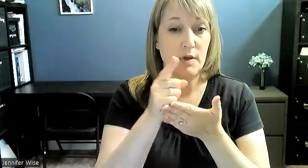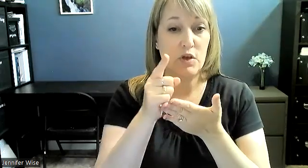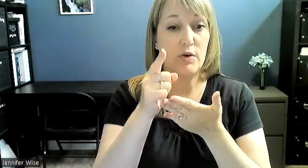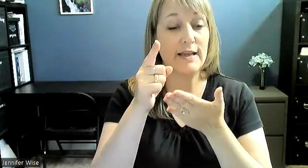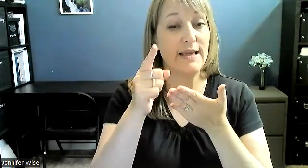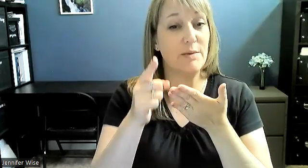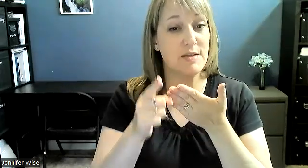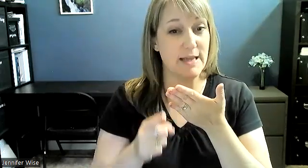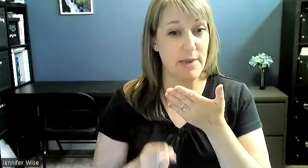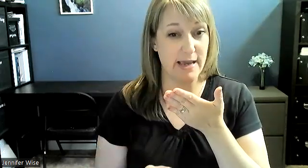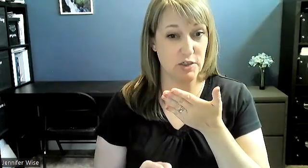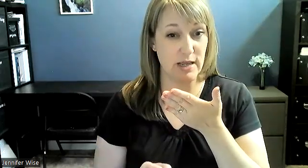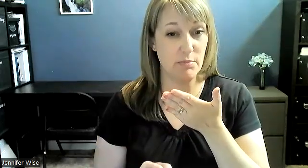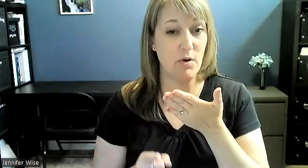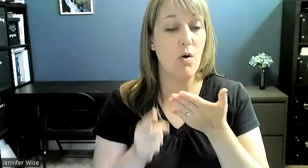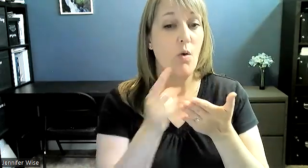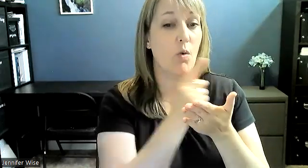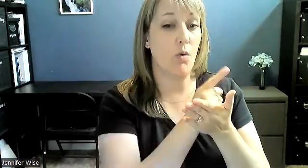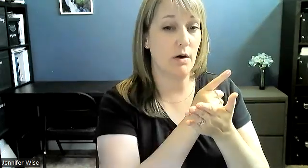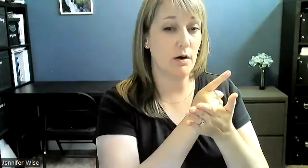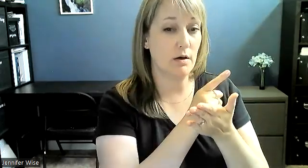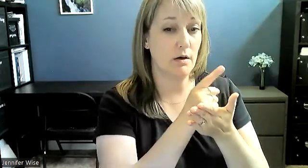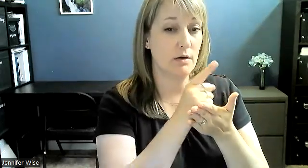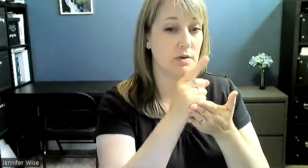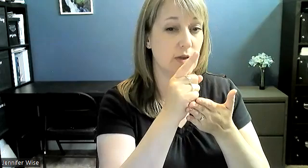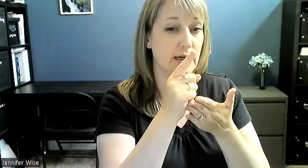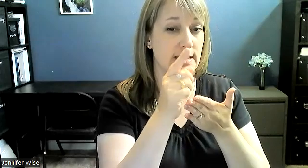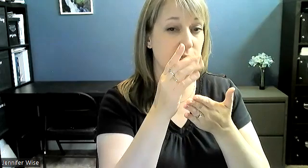You can keep the same hand shape or do like I did.